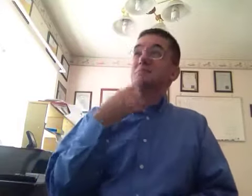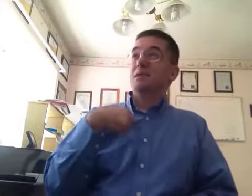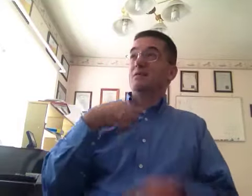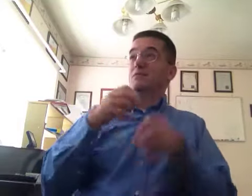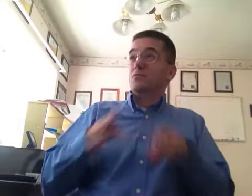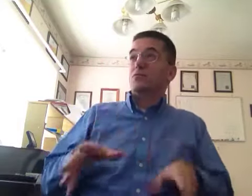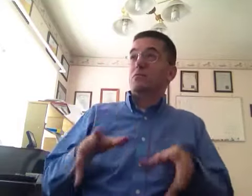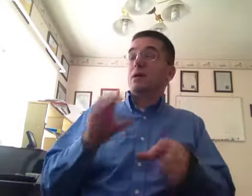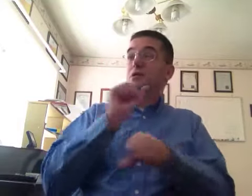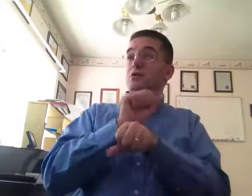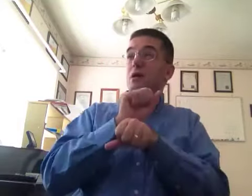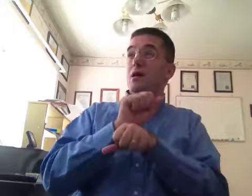Low, 30%. High, medium?